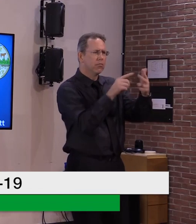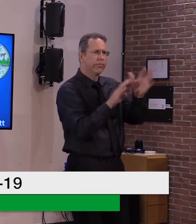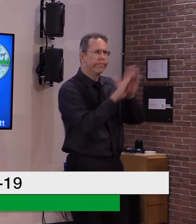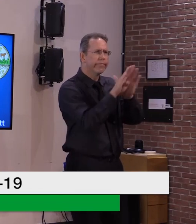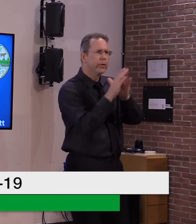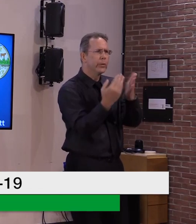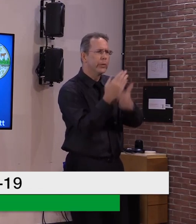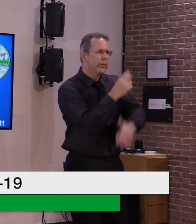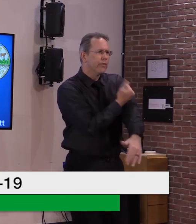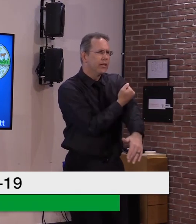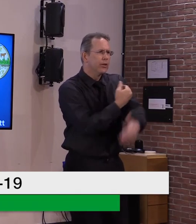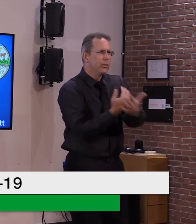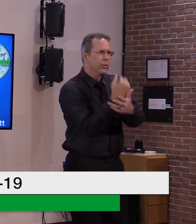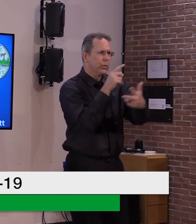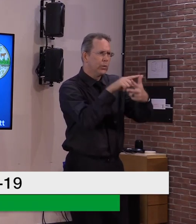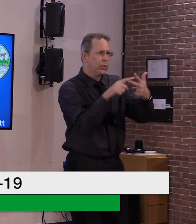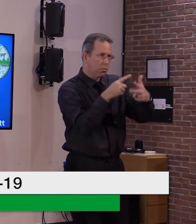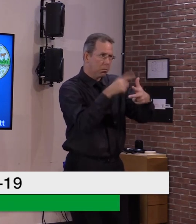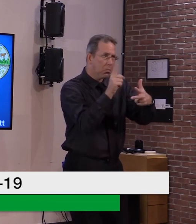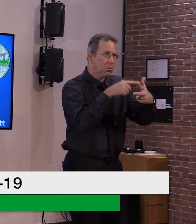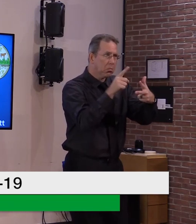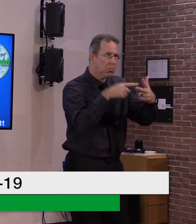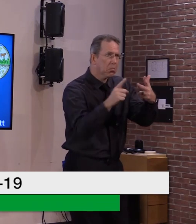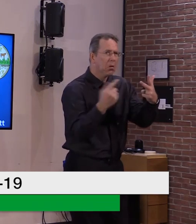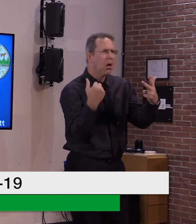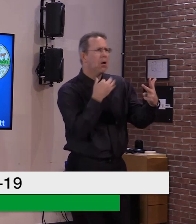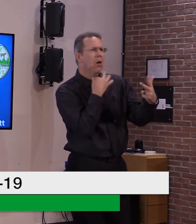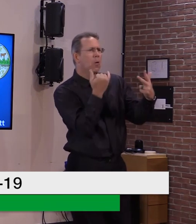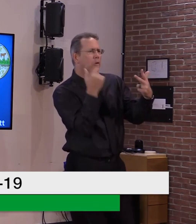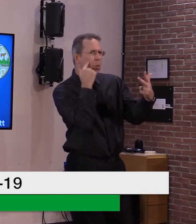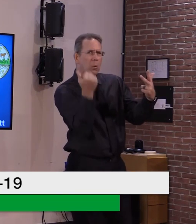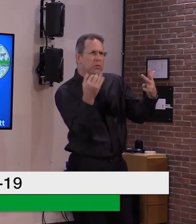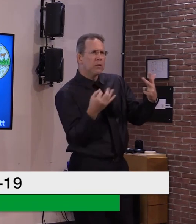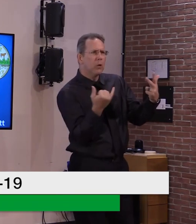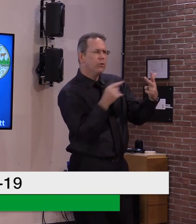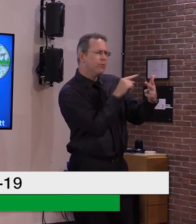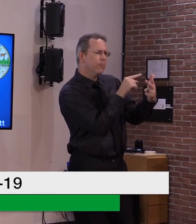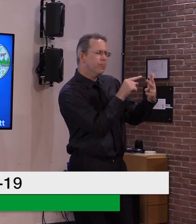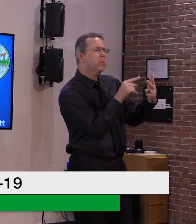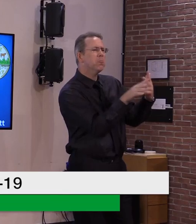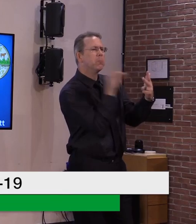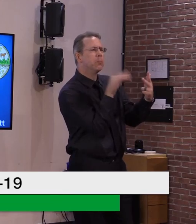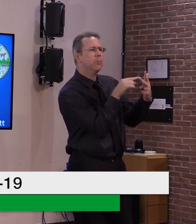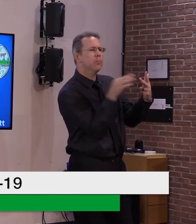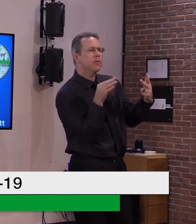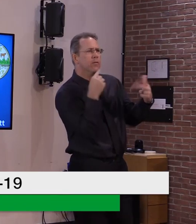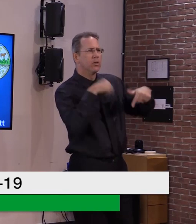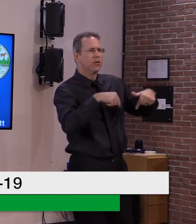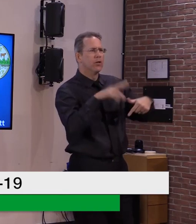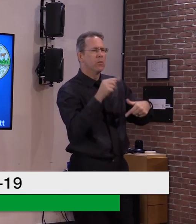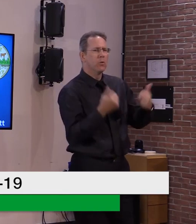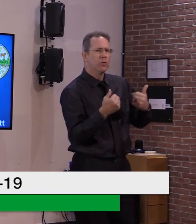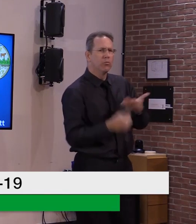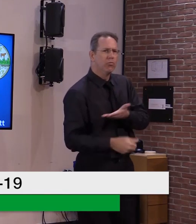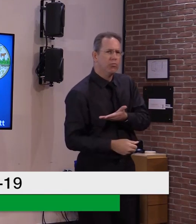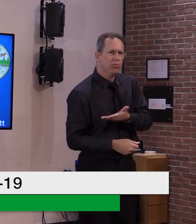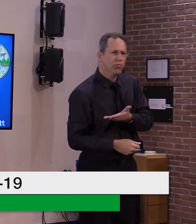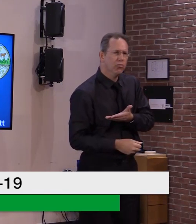yeah this is very encouraging news we have uh the pfizer the moderna and now the astrazeneca